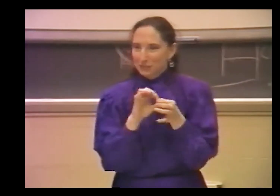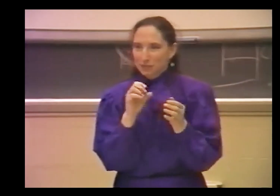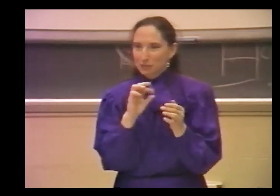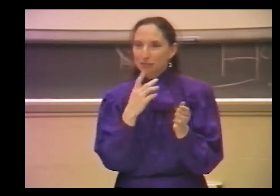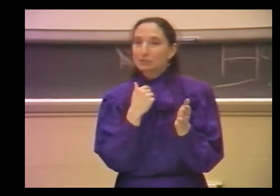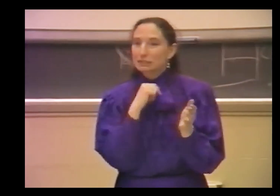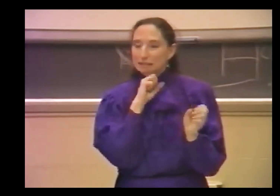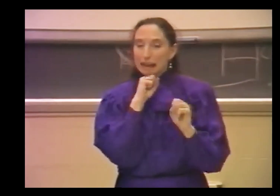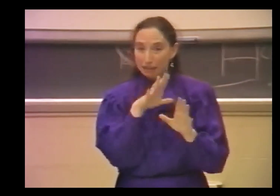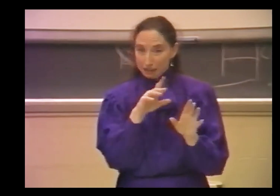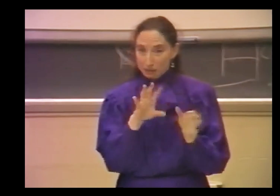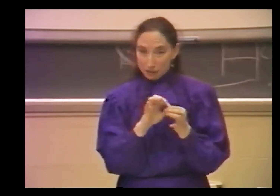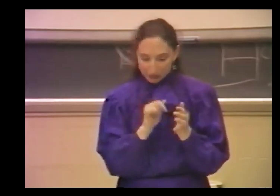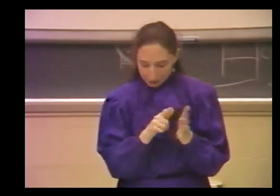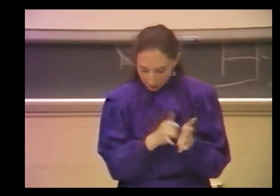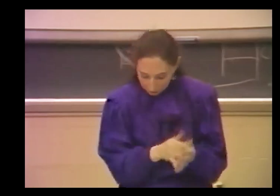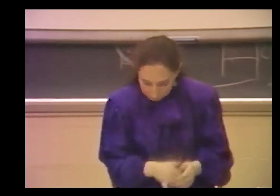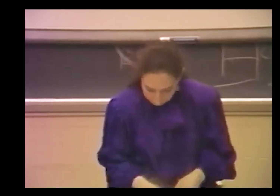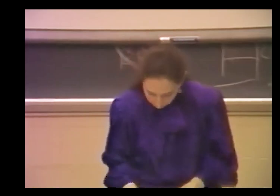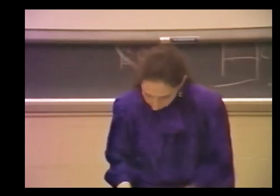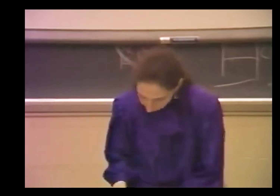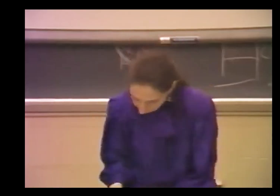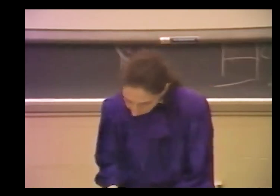connection or anything related to that.